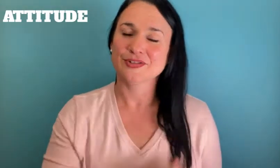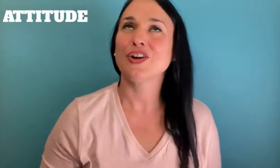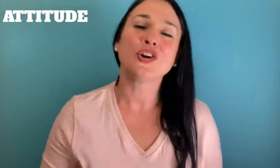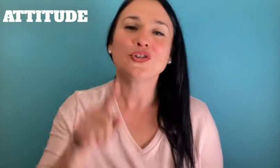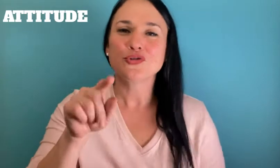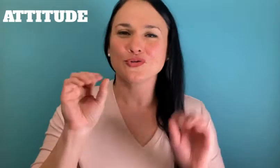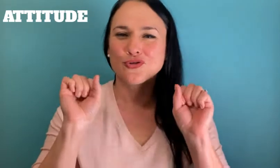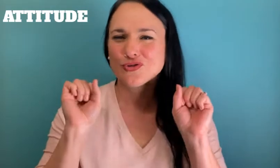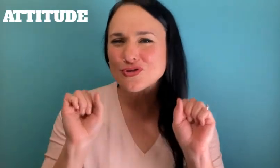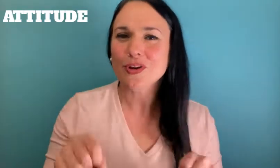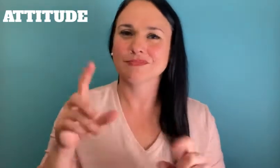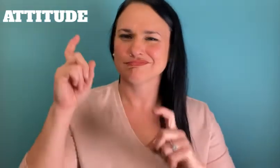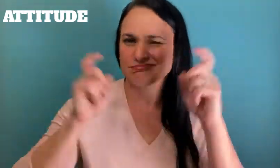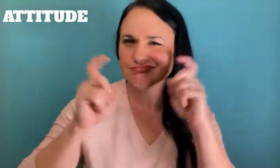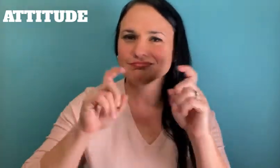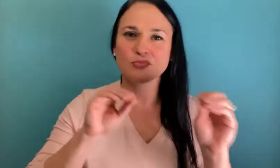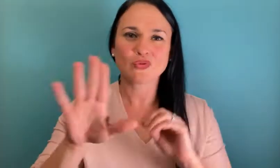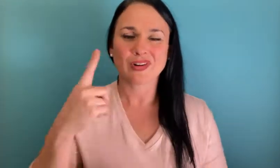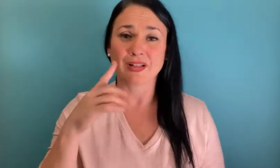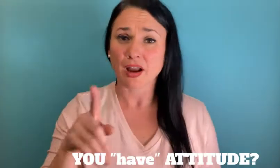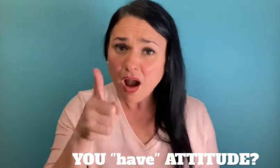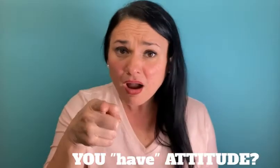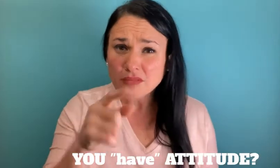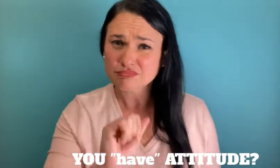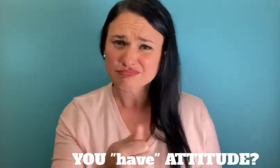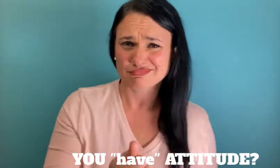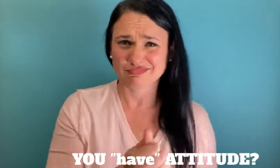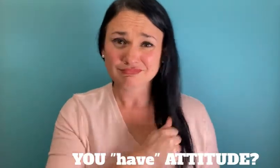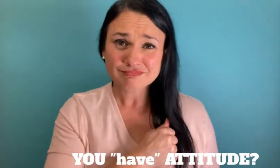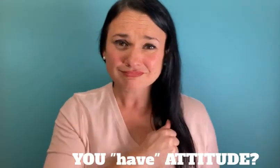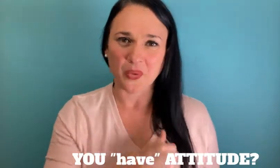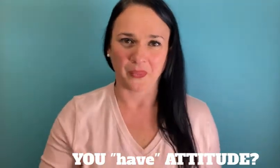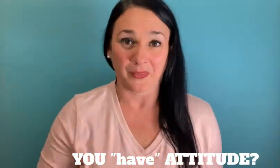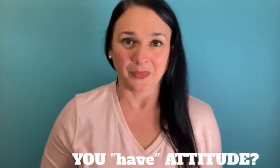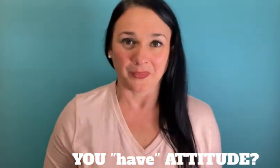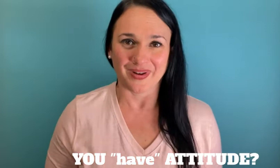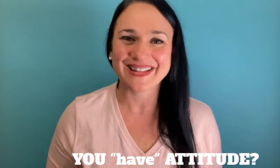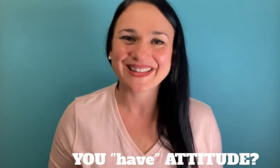You could use the extra expressions like, hey, are you having an attitude? Ooh.